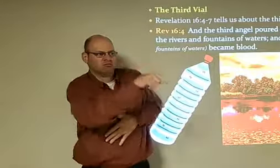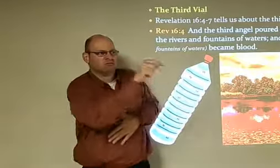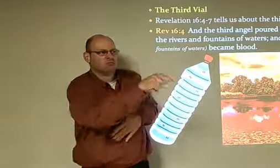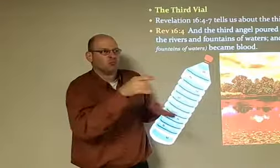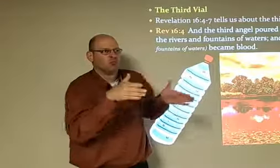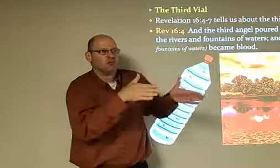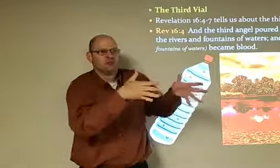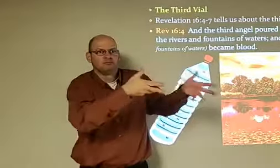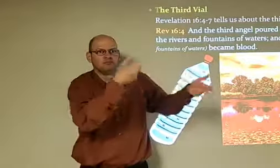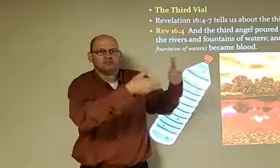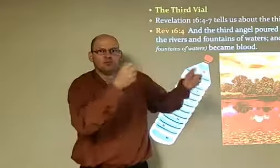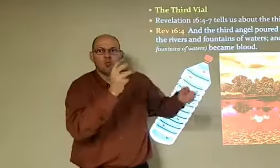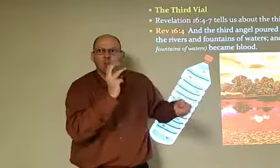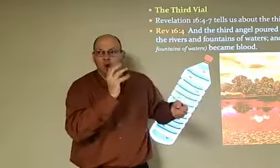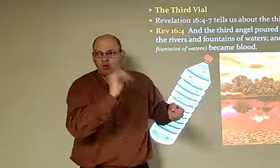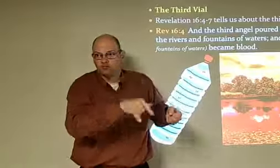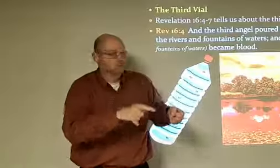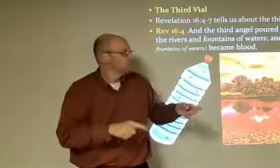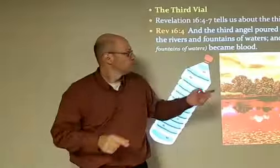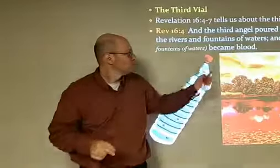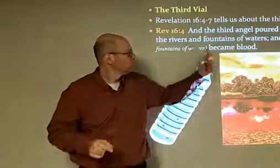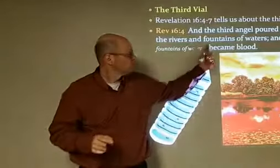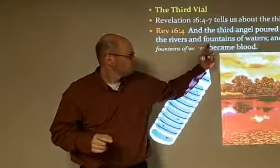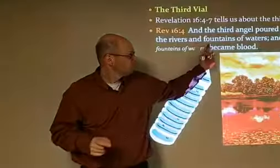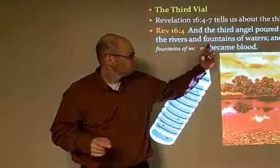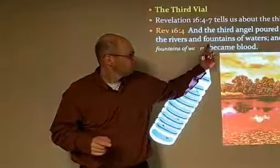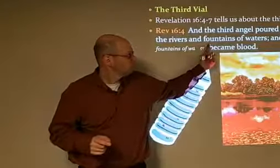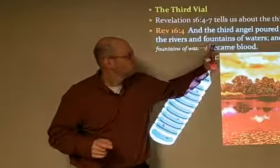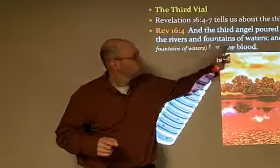could be, you know, our faucets, where we get our water from, the sources.